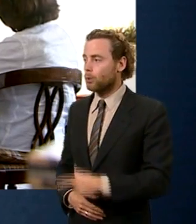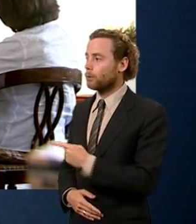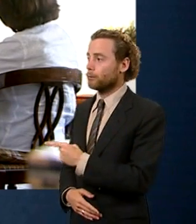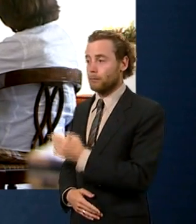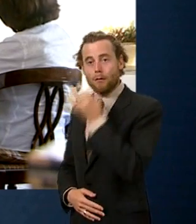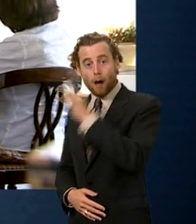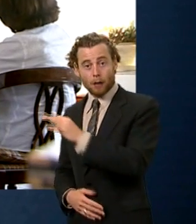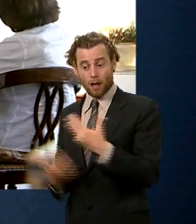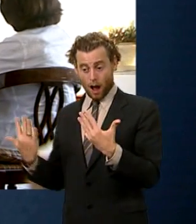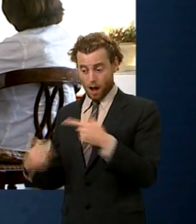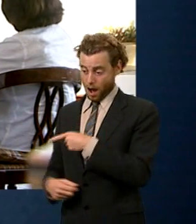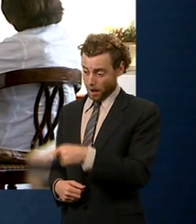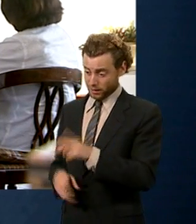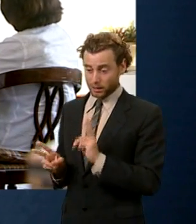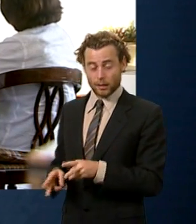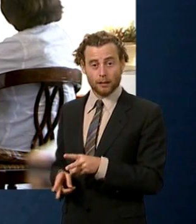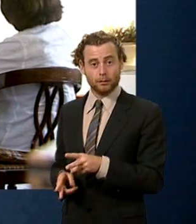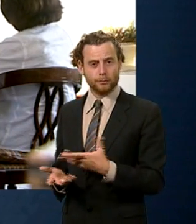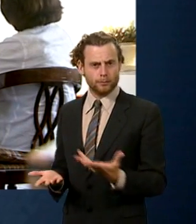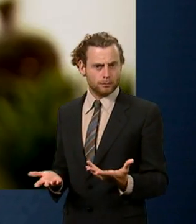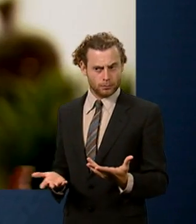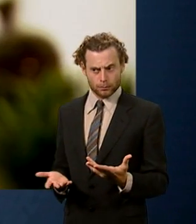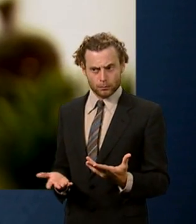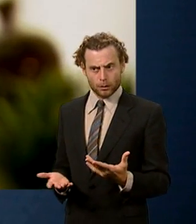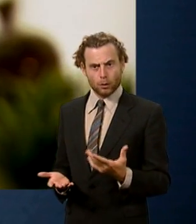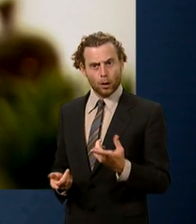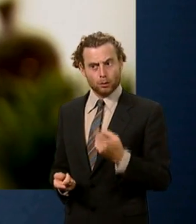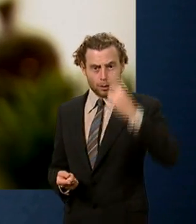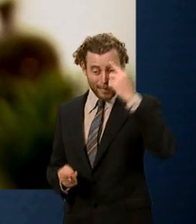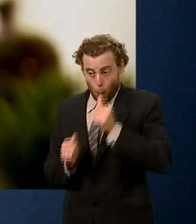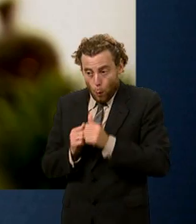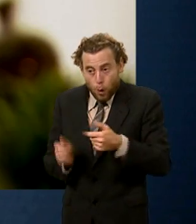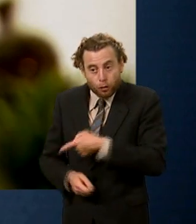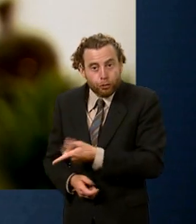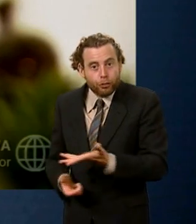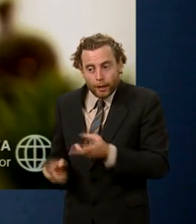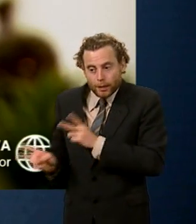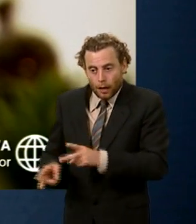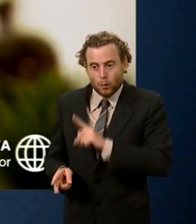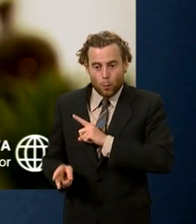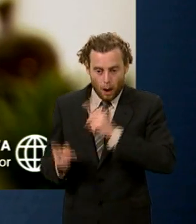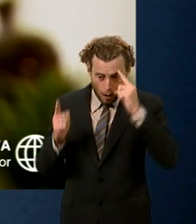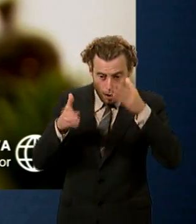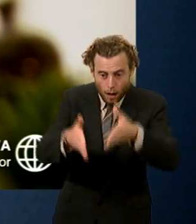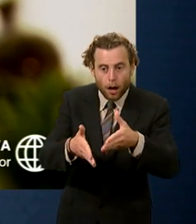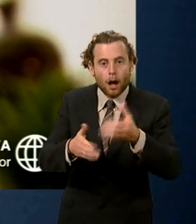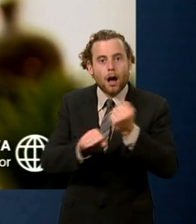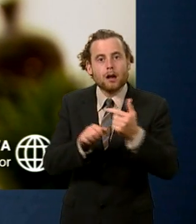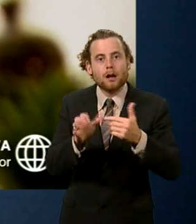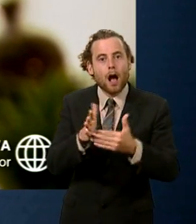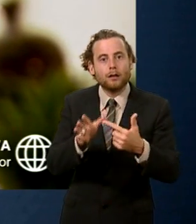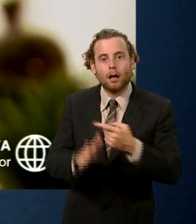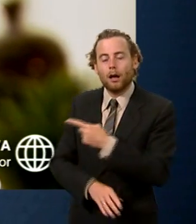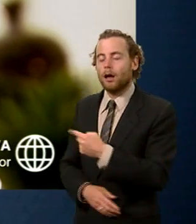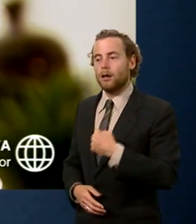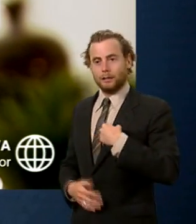a price worth paying to get the attention on Gaza? I scared, and I really scared when I saw all the blood, and I don't want